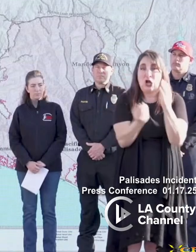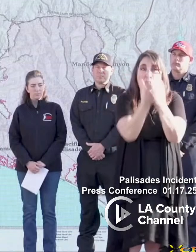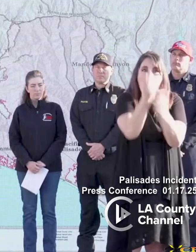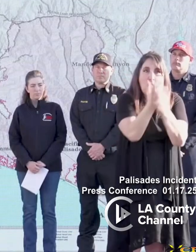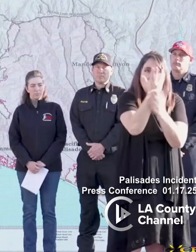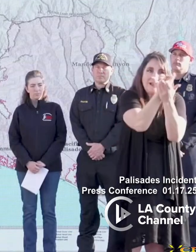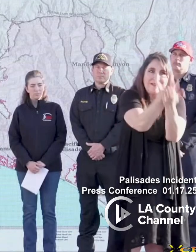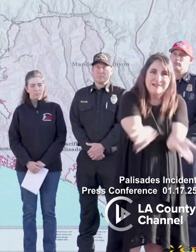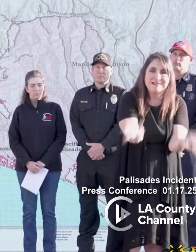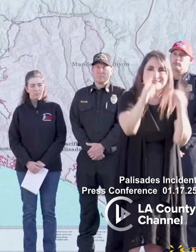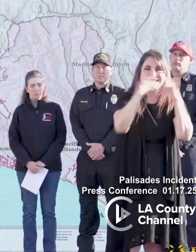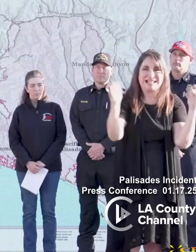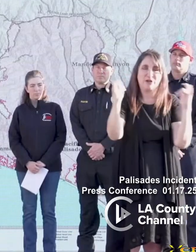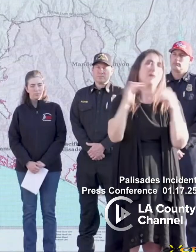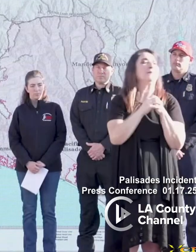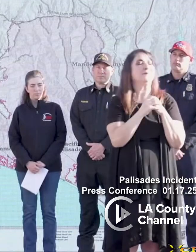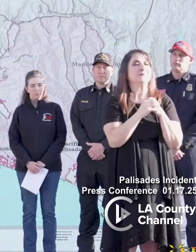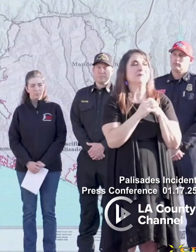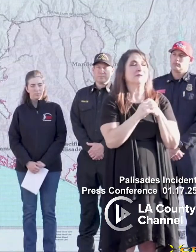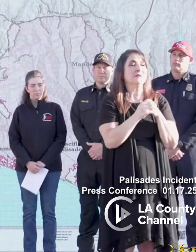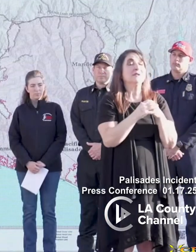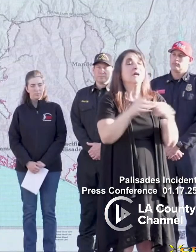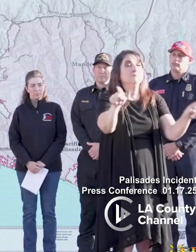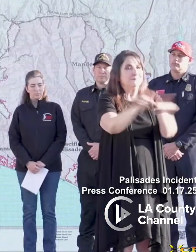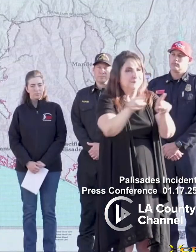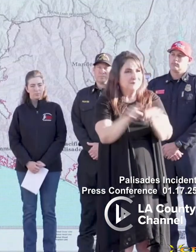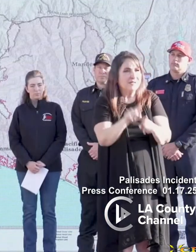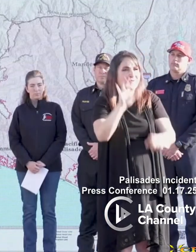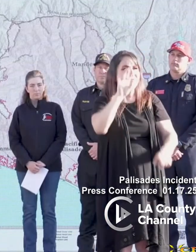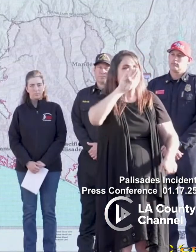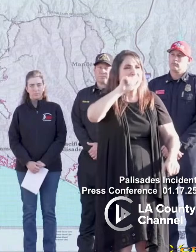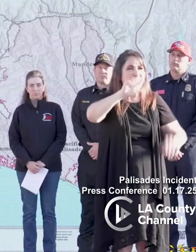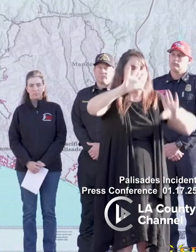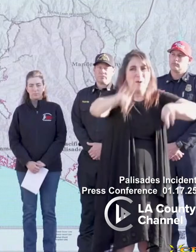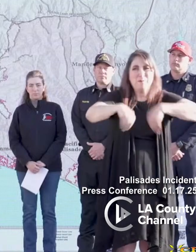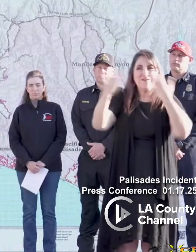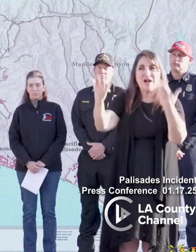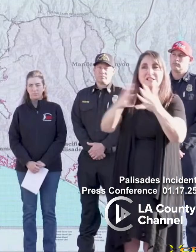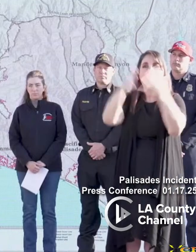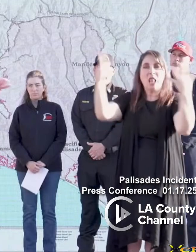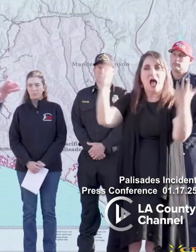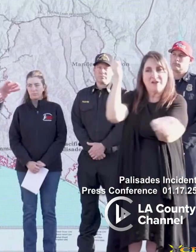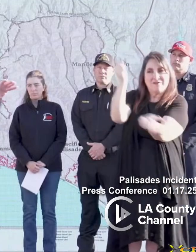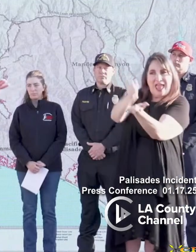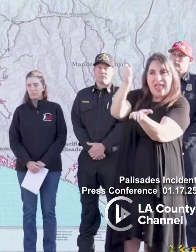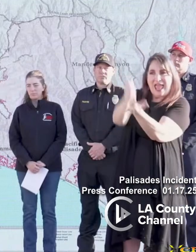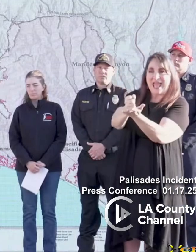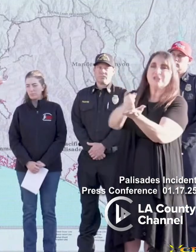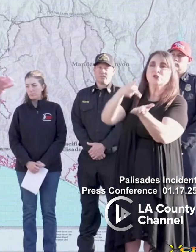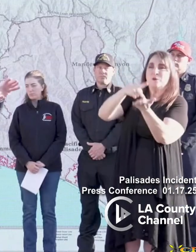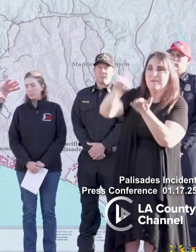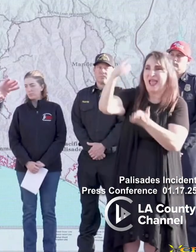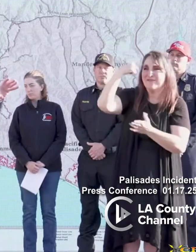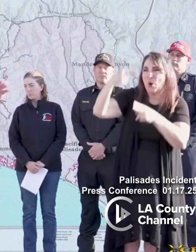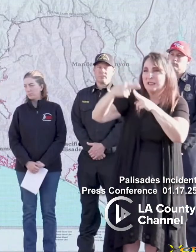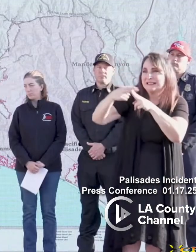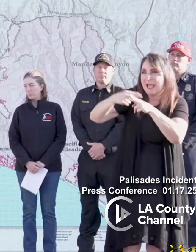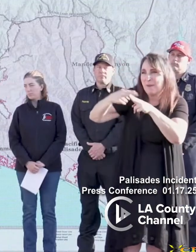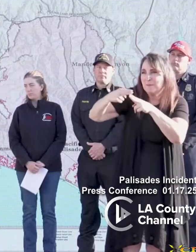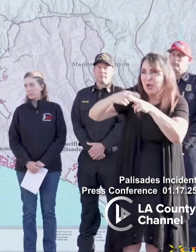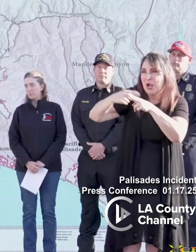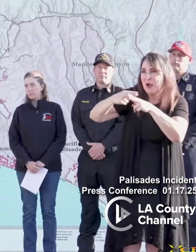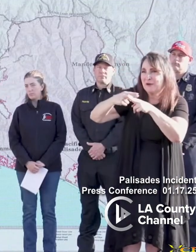etc. Second, FEMA does provide substantial aid to pay for temporary